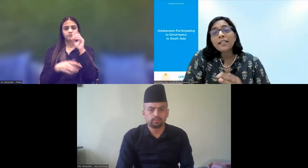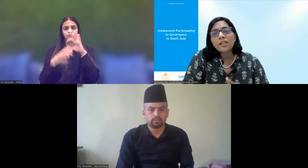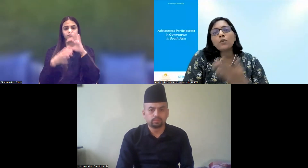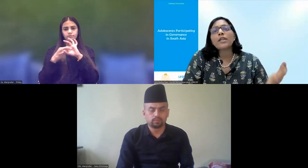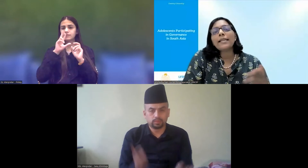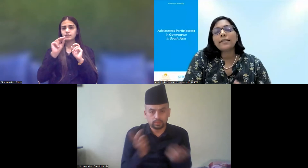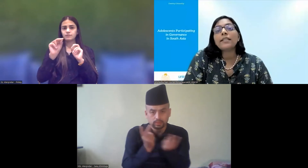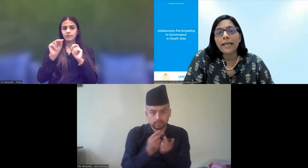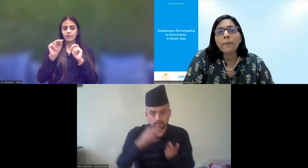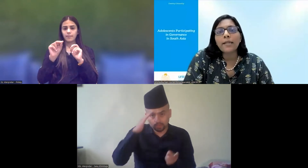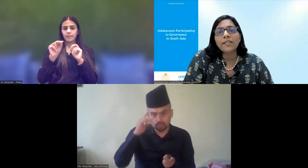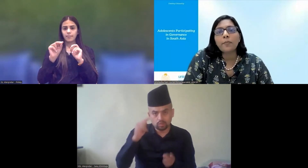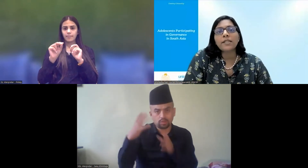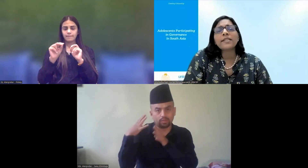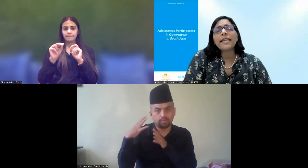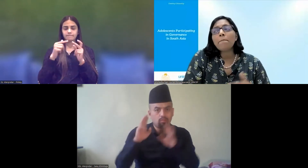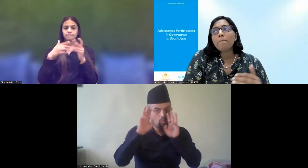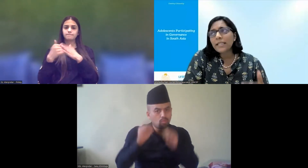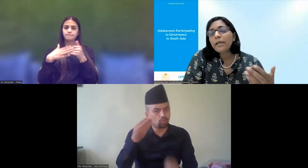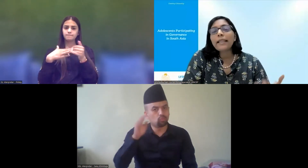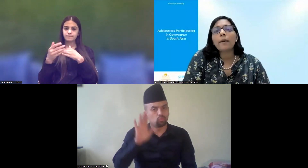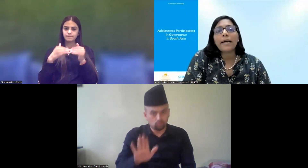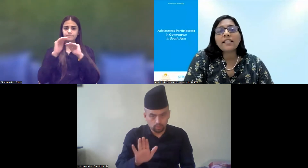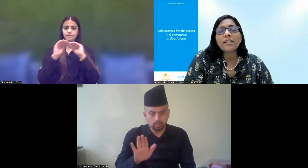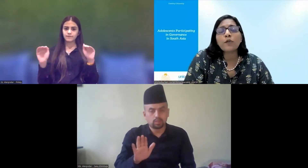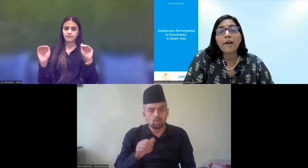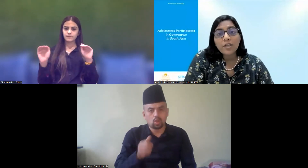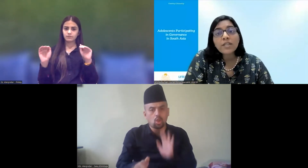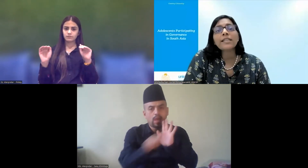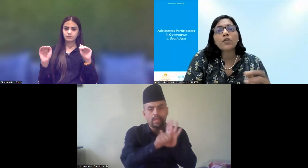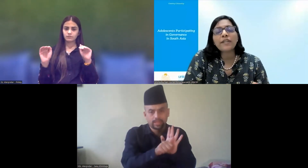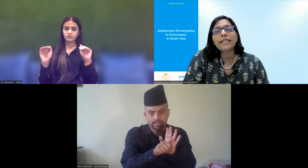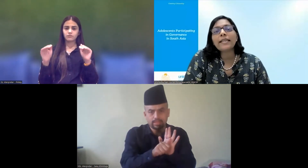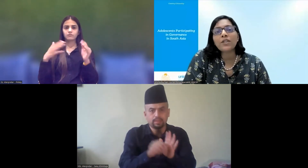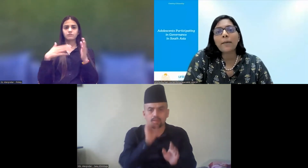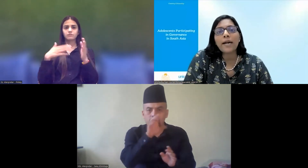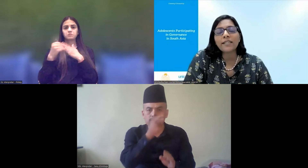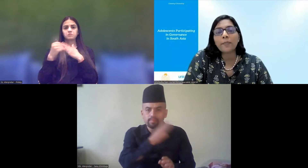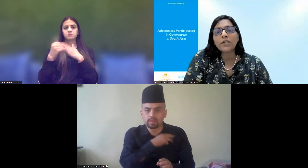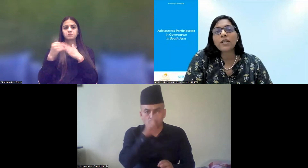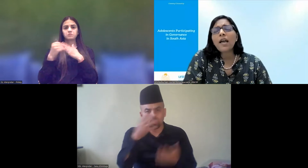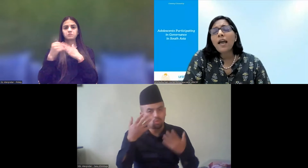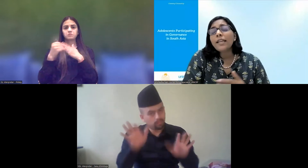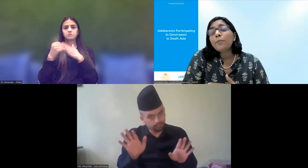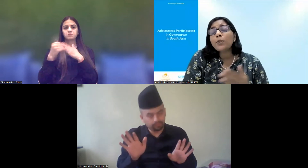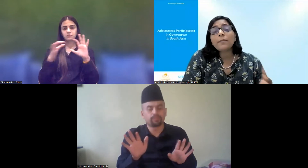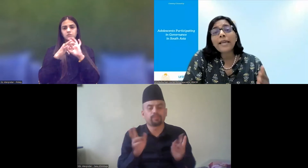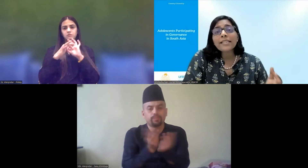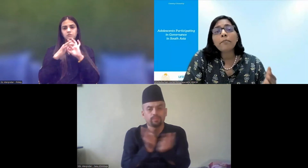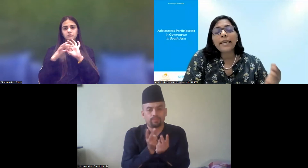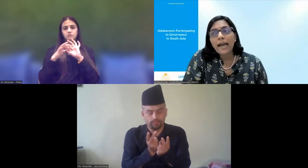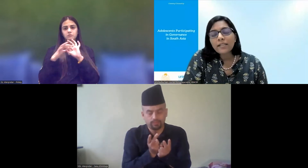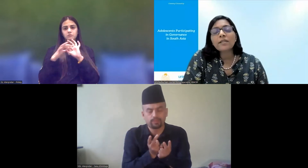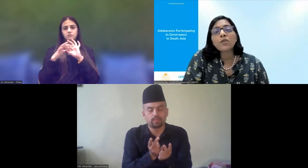in institutionalizing the child participation. State must build the capacities of functionaries to facilitate child participation and put in